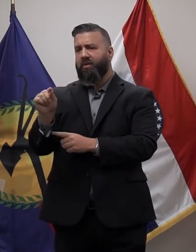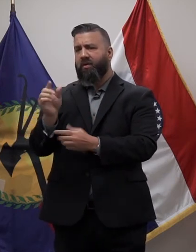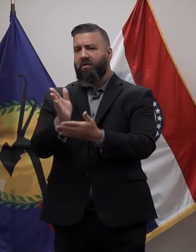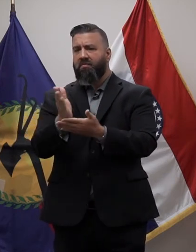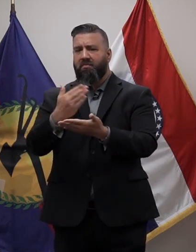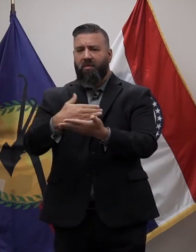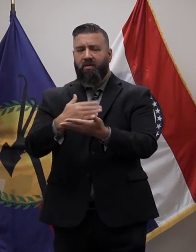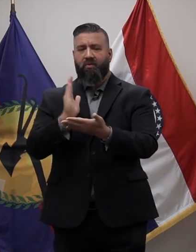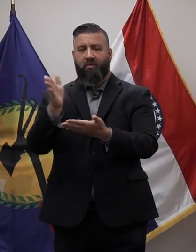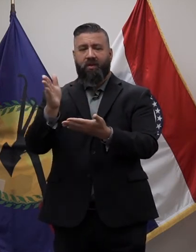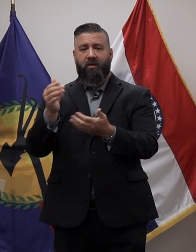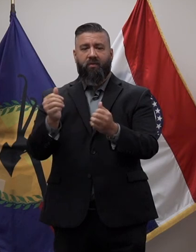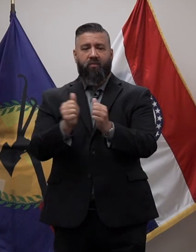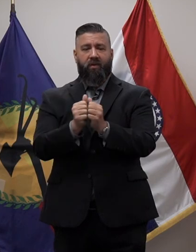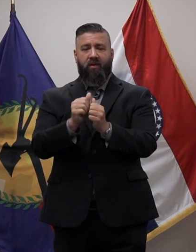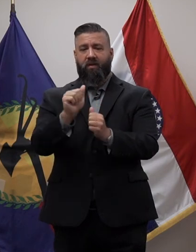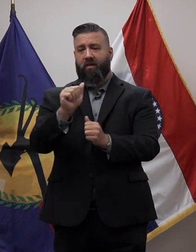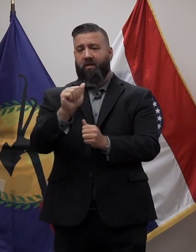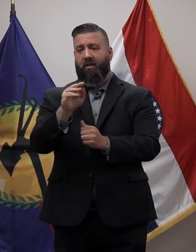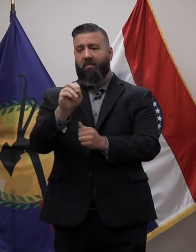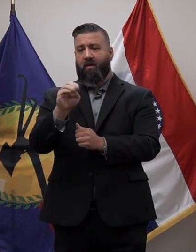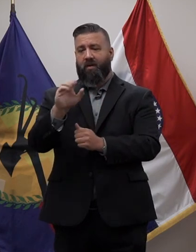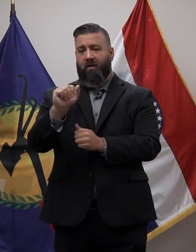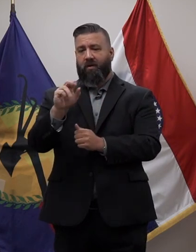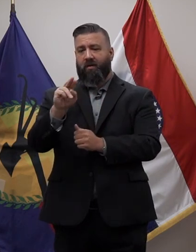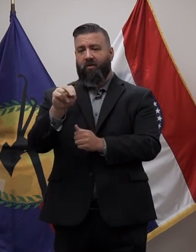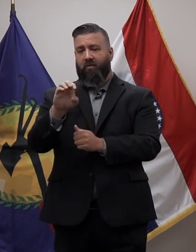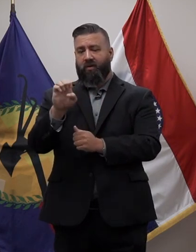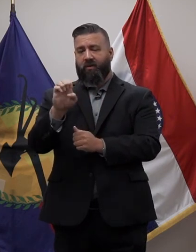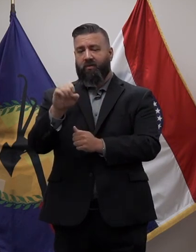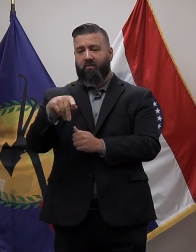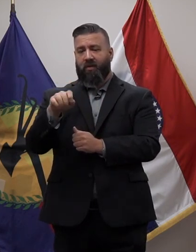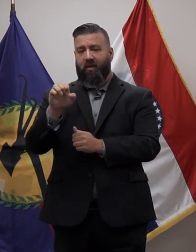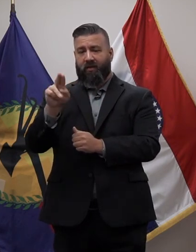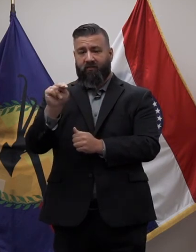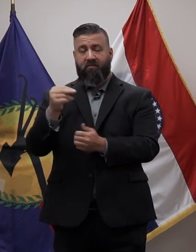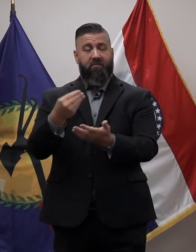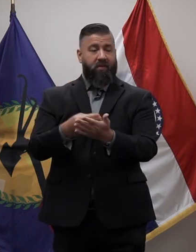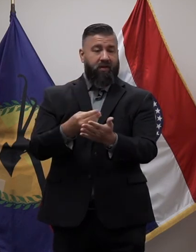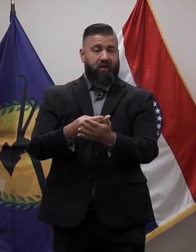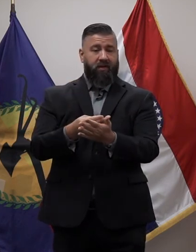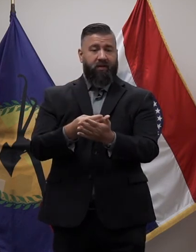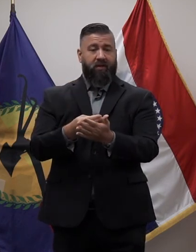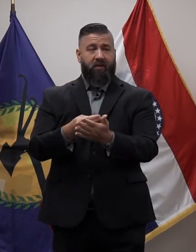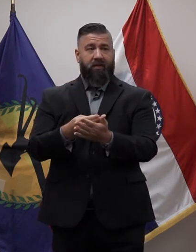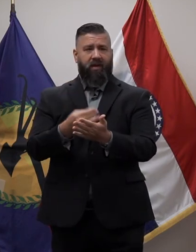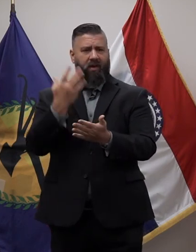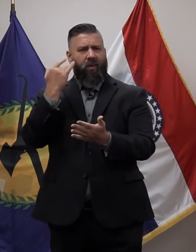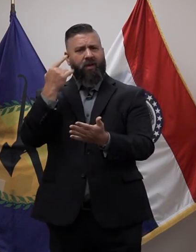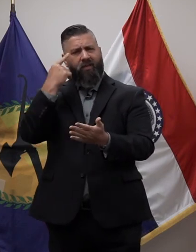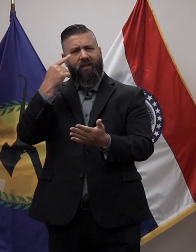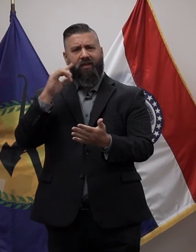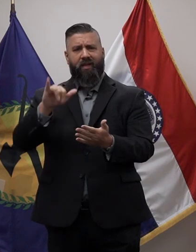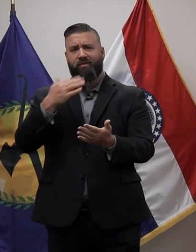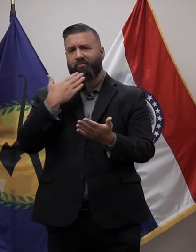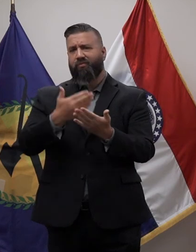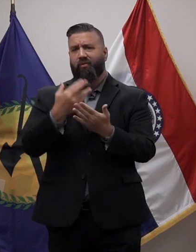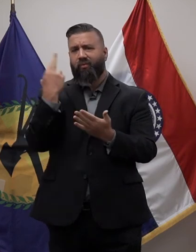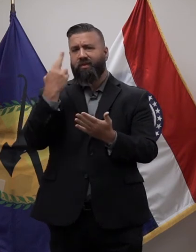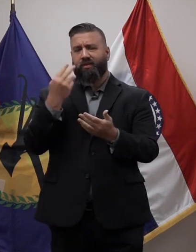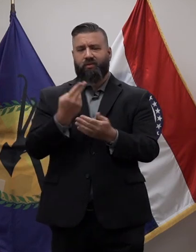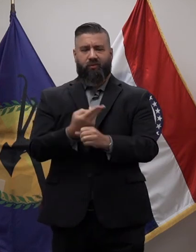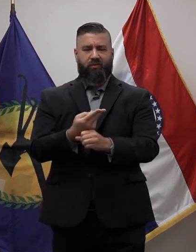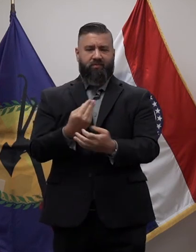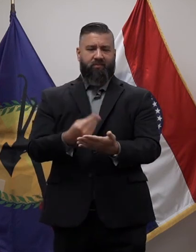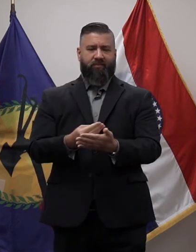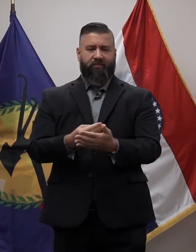Plan funding? How much money will go to plug budgetary holes, and why do you think that's a prudent use of the funds? So the